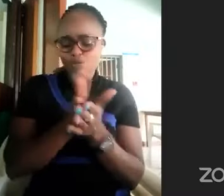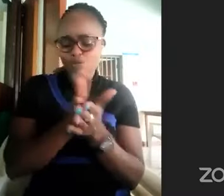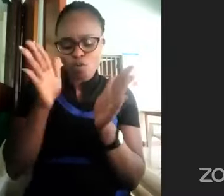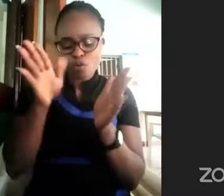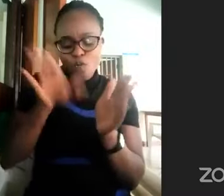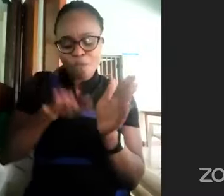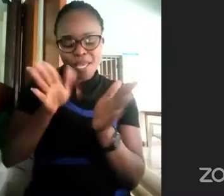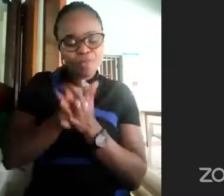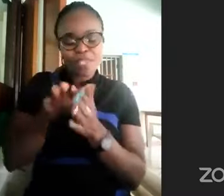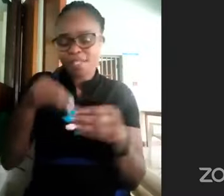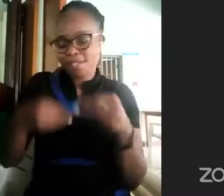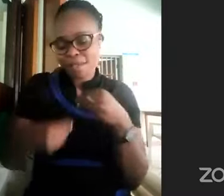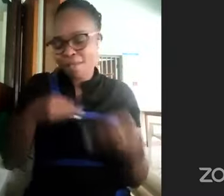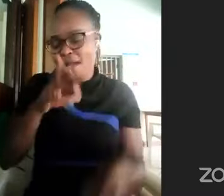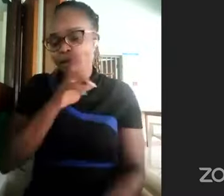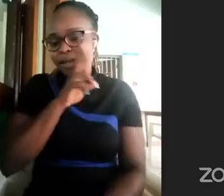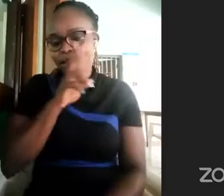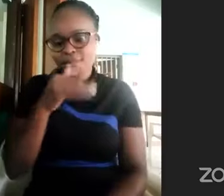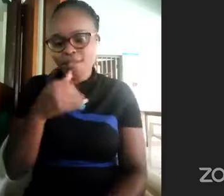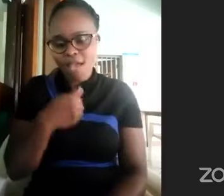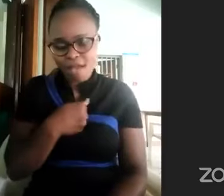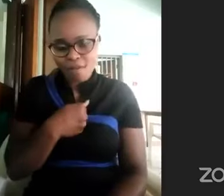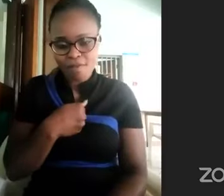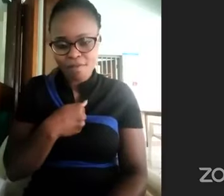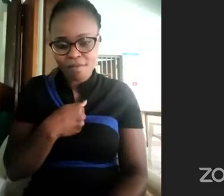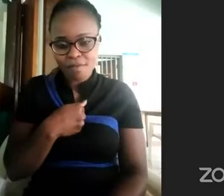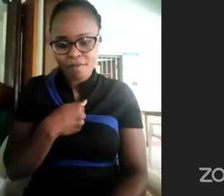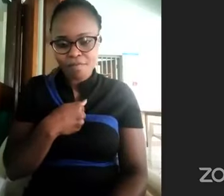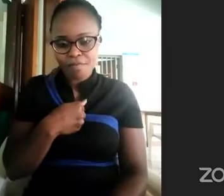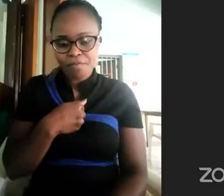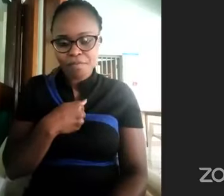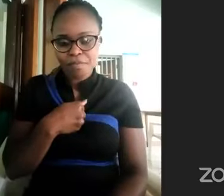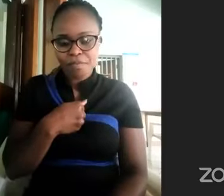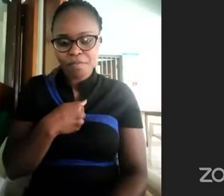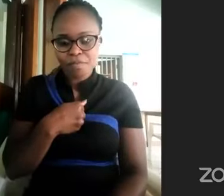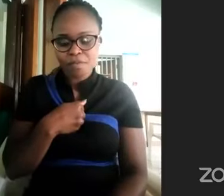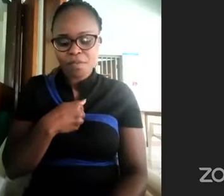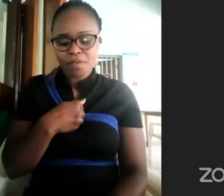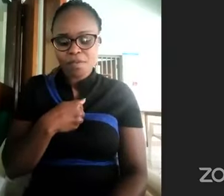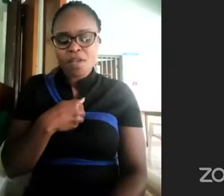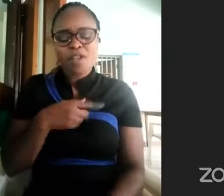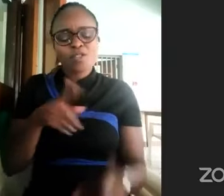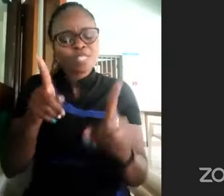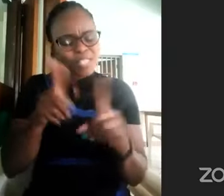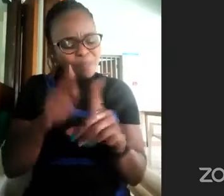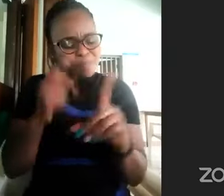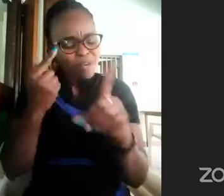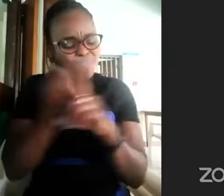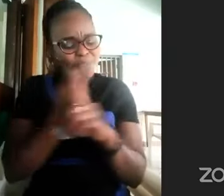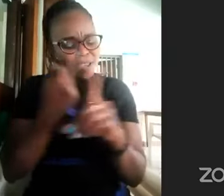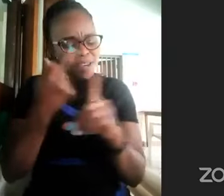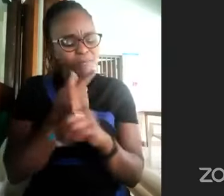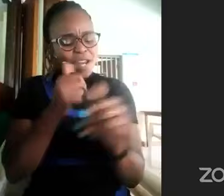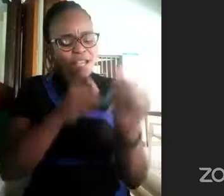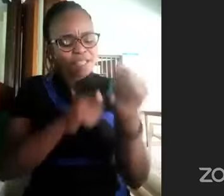vulnerability. These vulnerabilities manifest in different sectors. This has been mentioned by my fellow presenters. The first